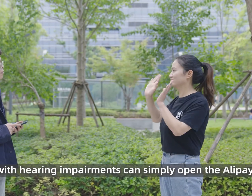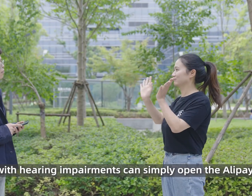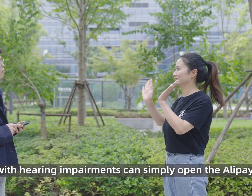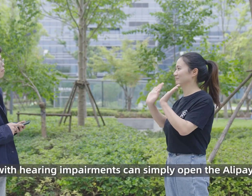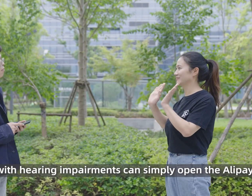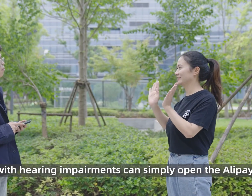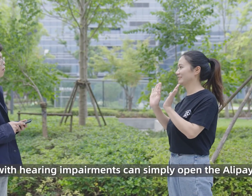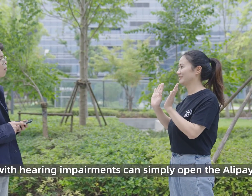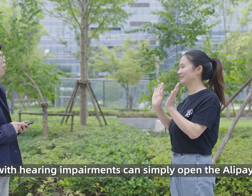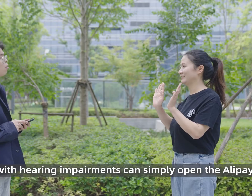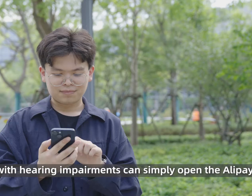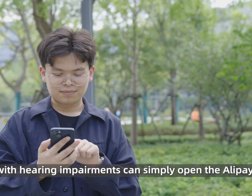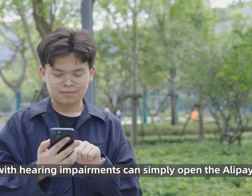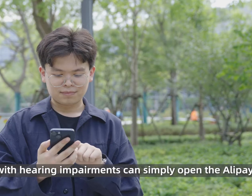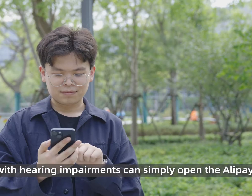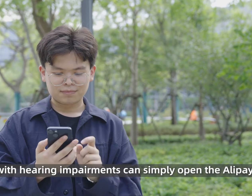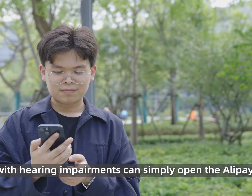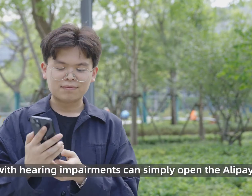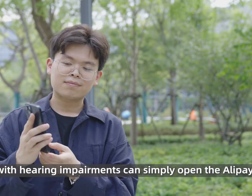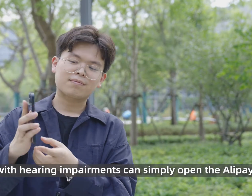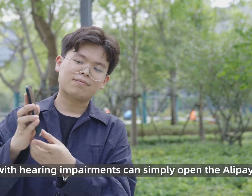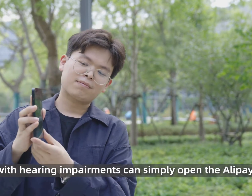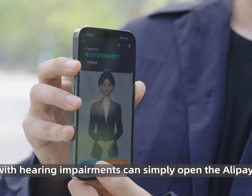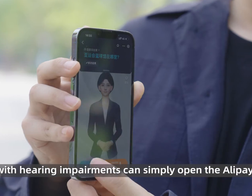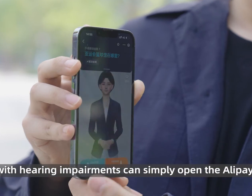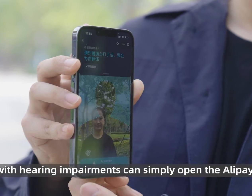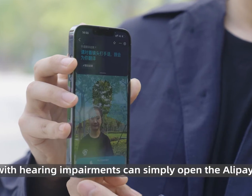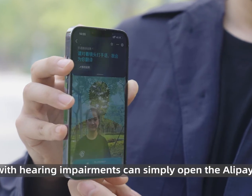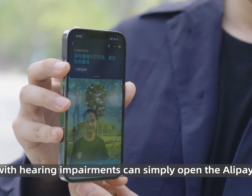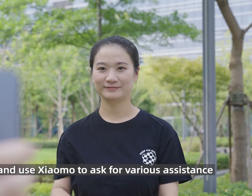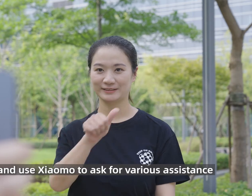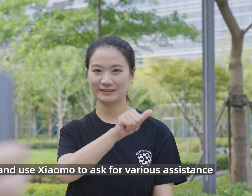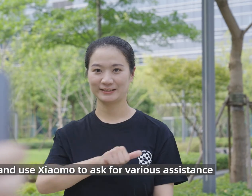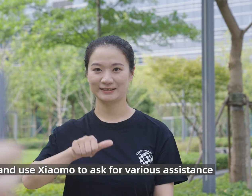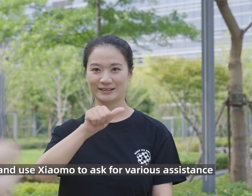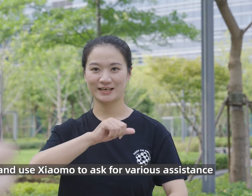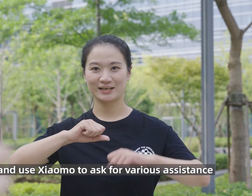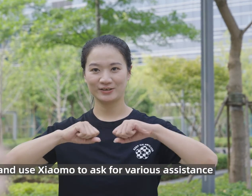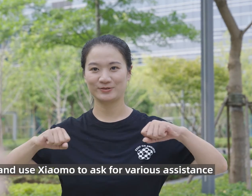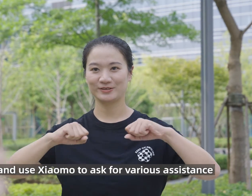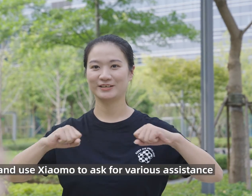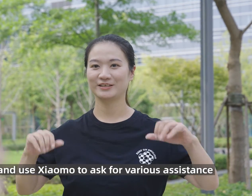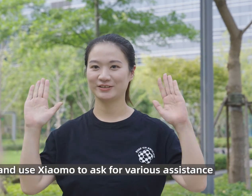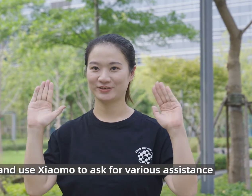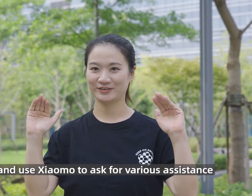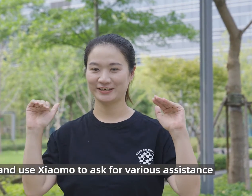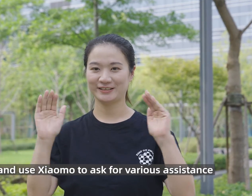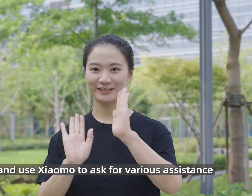hearing impairments can simply open their Alipay app and use Xiaomo to ask for